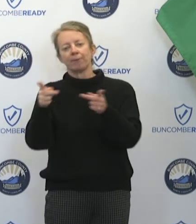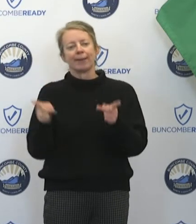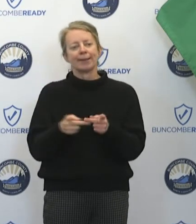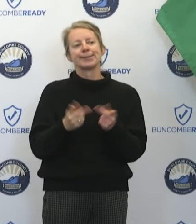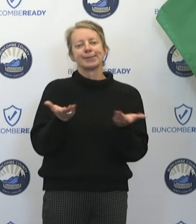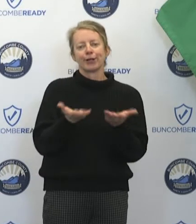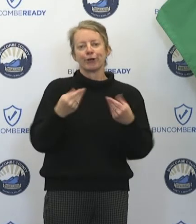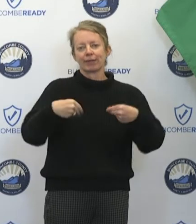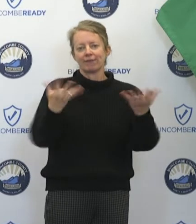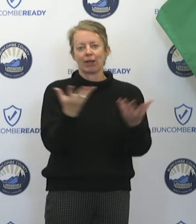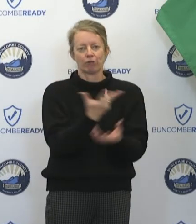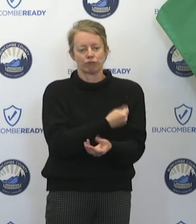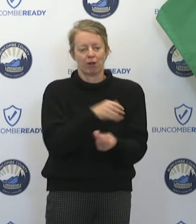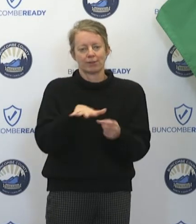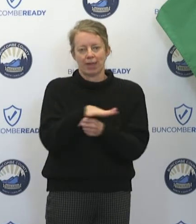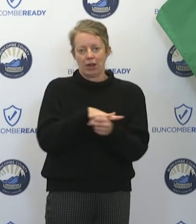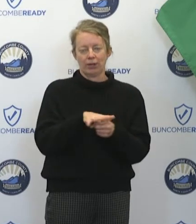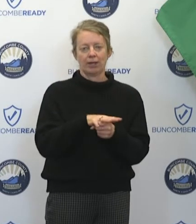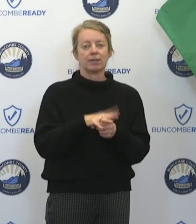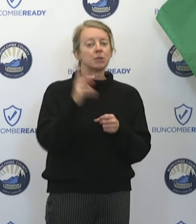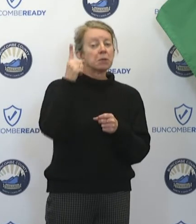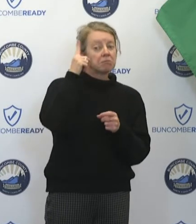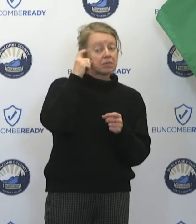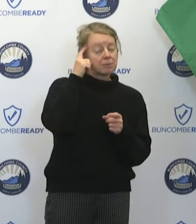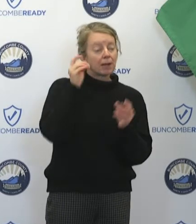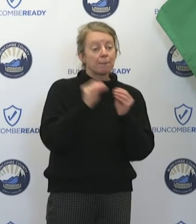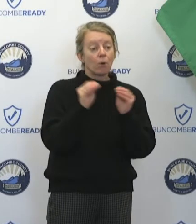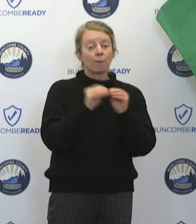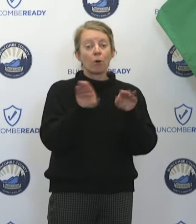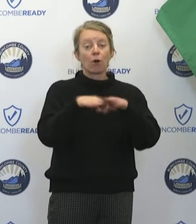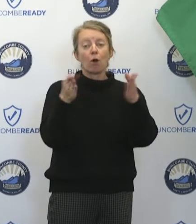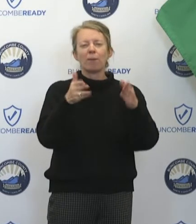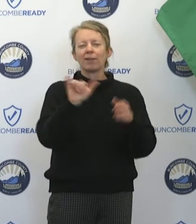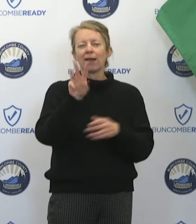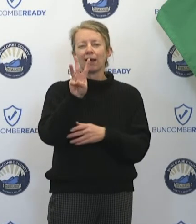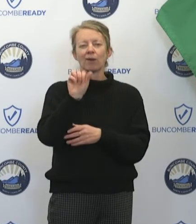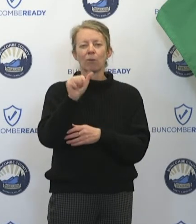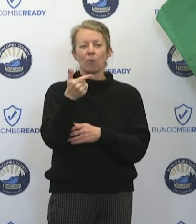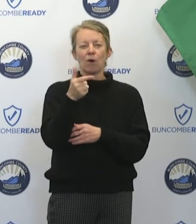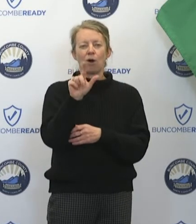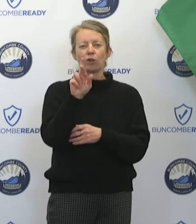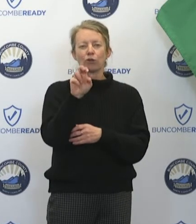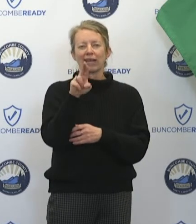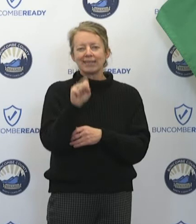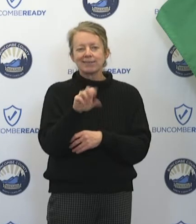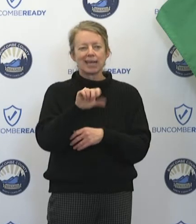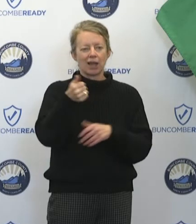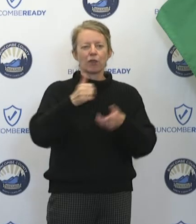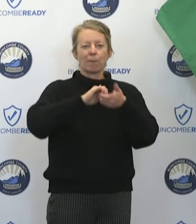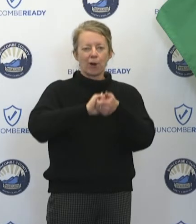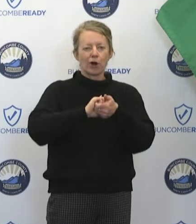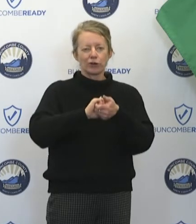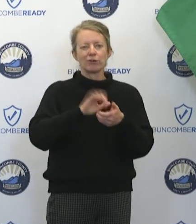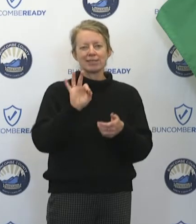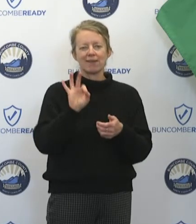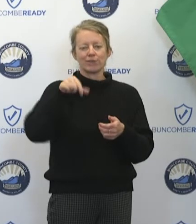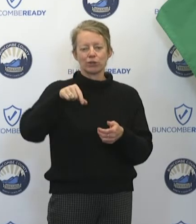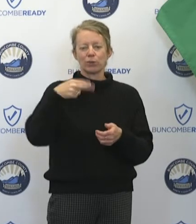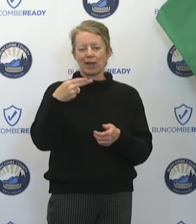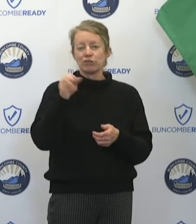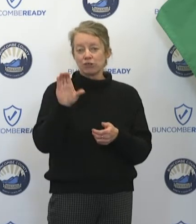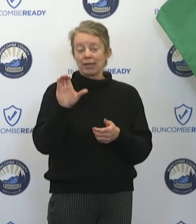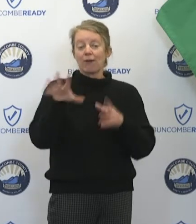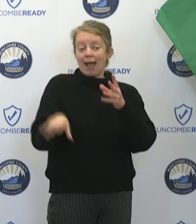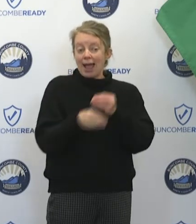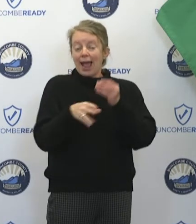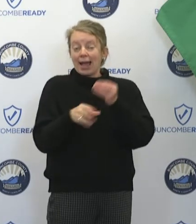area. And as more vaccine providers like Walgreens or our partners at FQHCs are added to our community, we are delighted to hear about